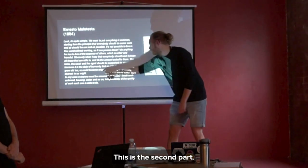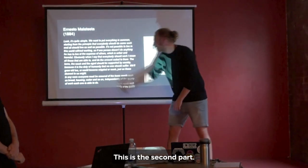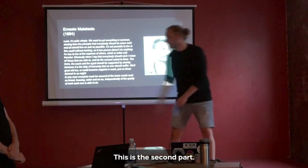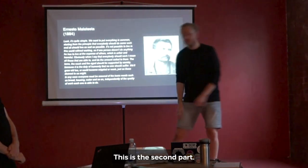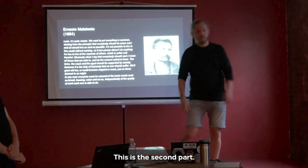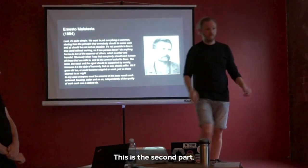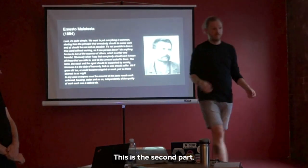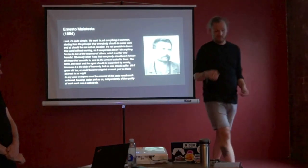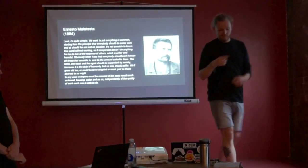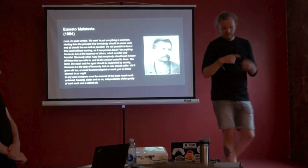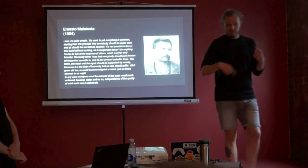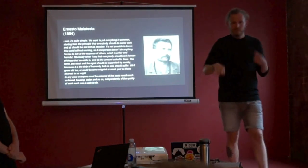this second part,